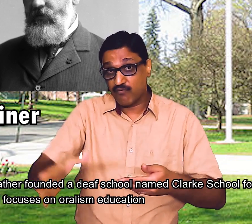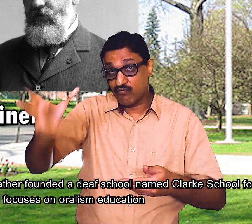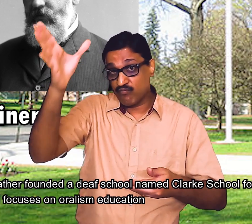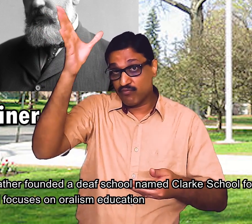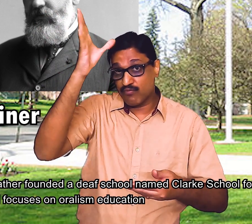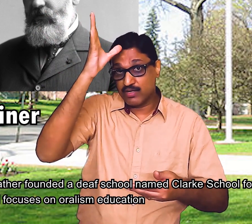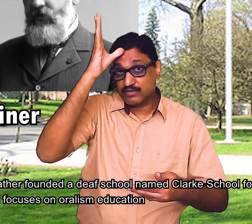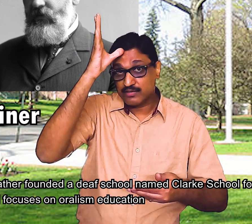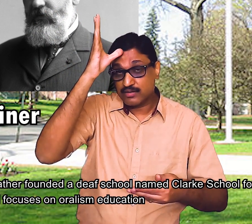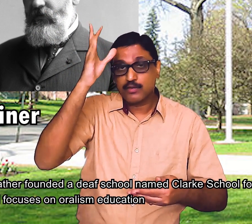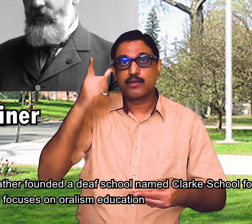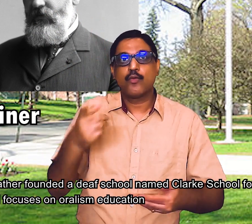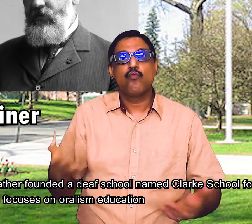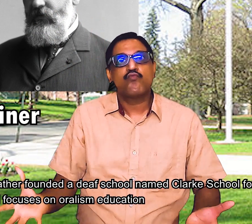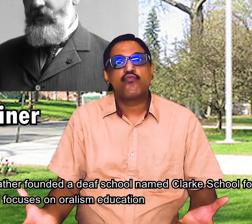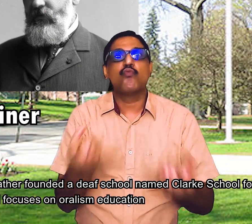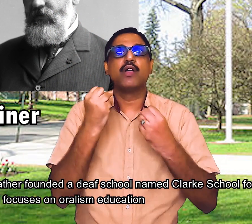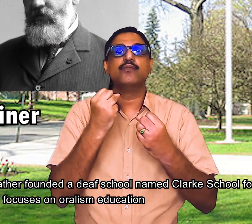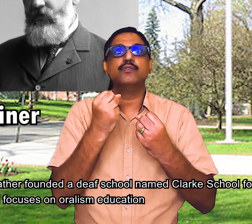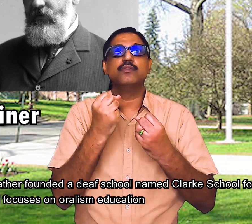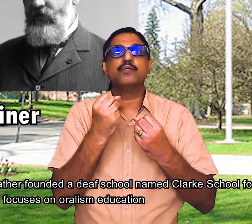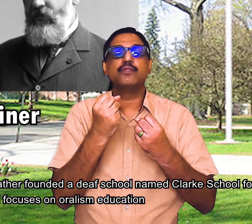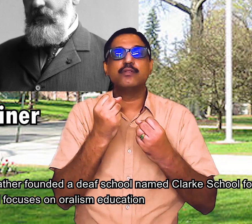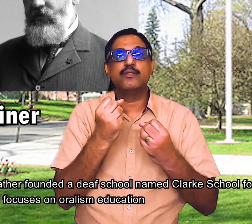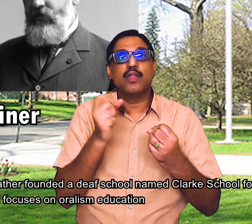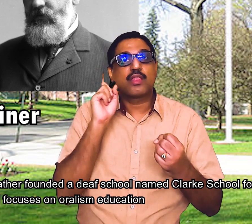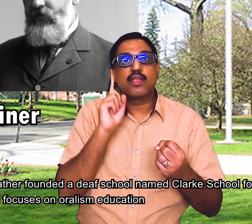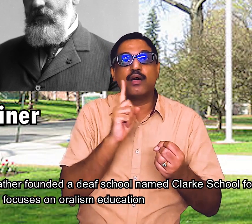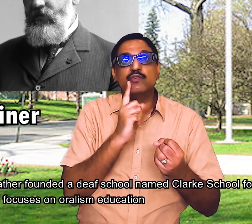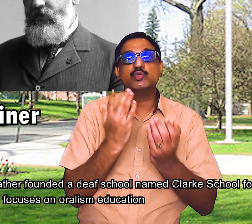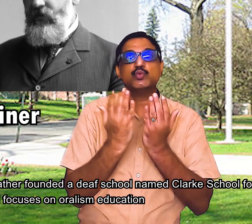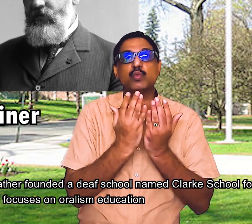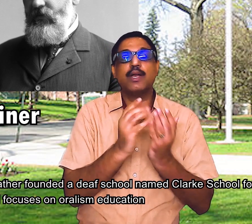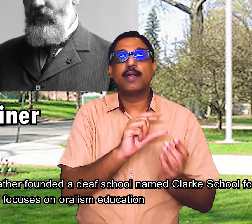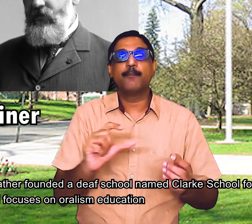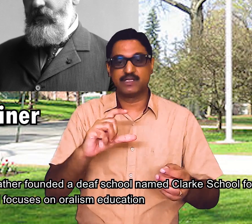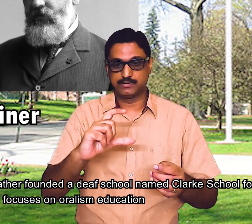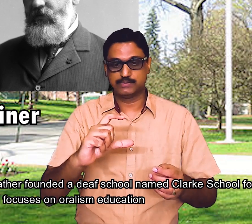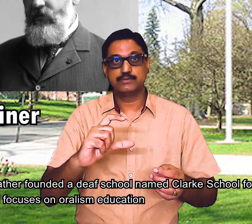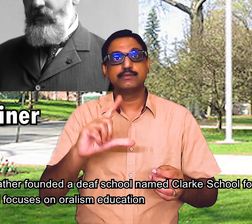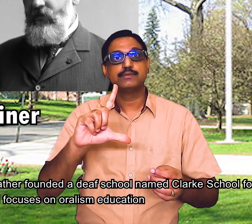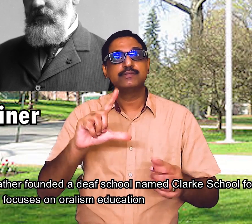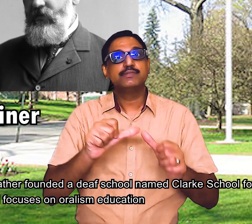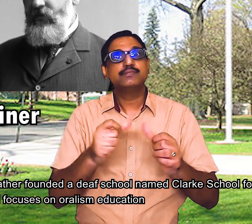wife's father founded a deaf school named Clark School for the Deaf. This school focuses on oralism education.